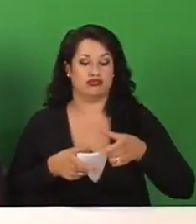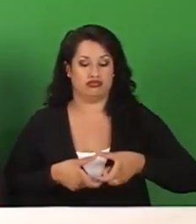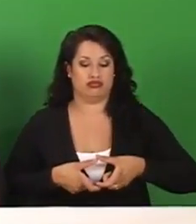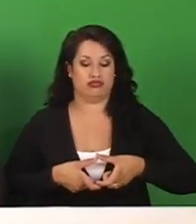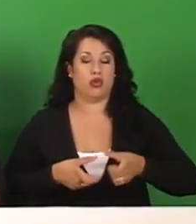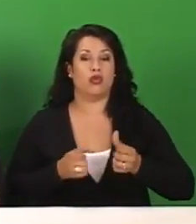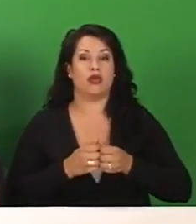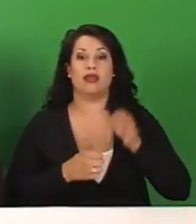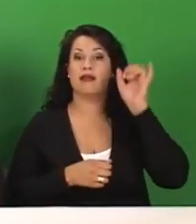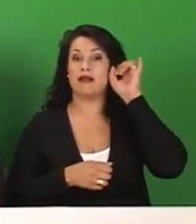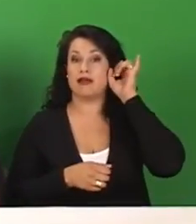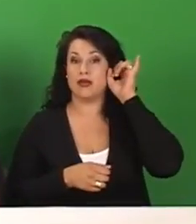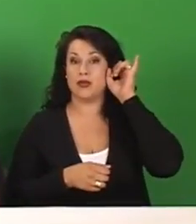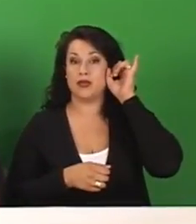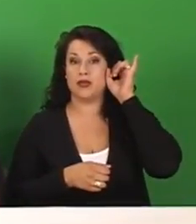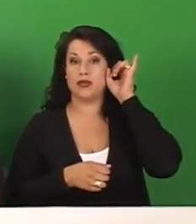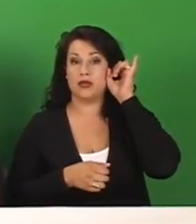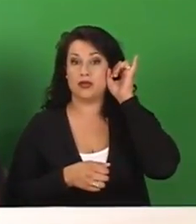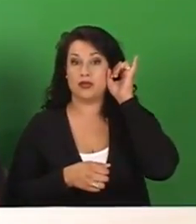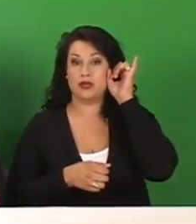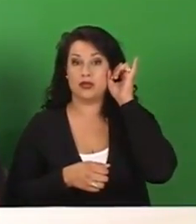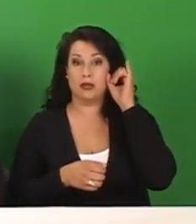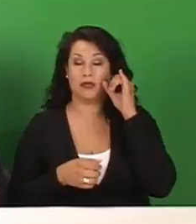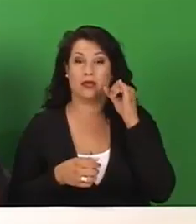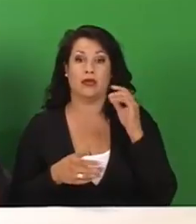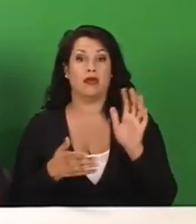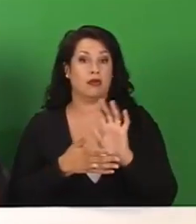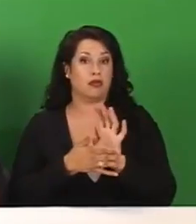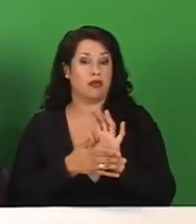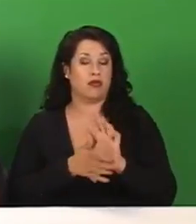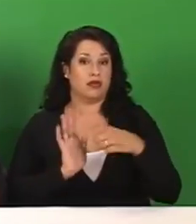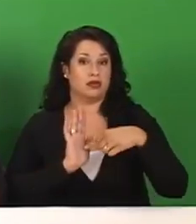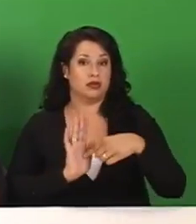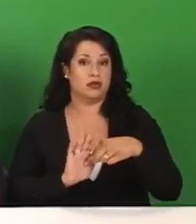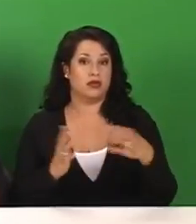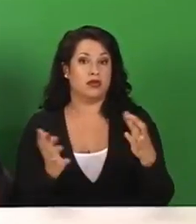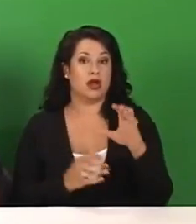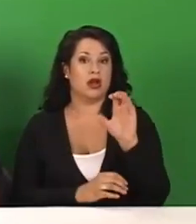This video will feature the Oticon Pro Streamer.